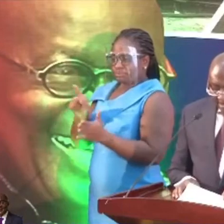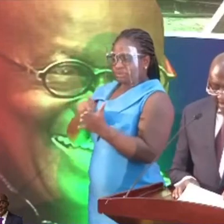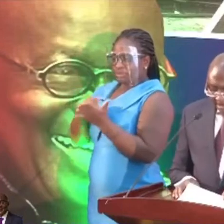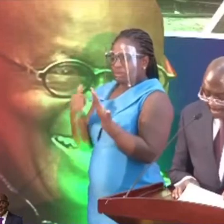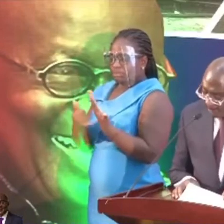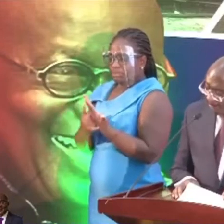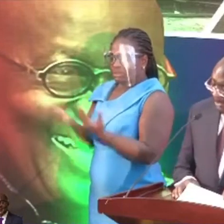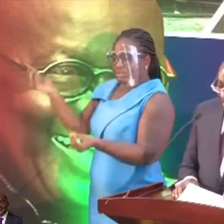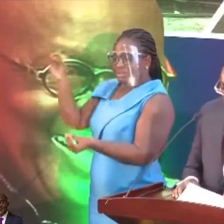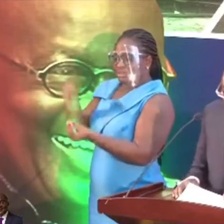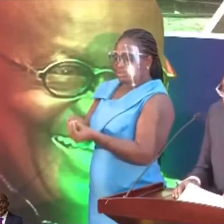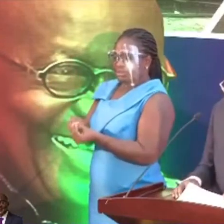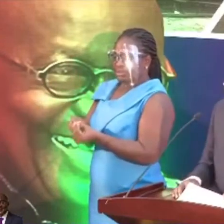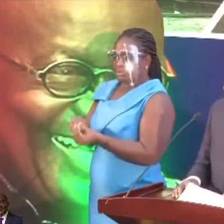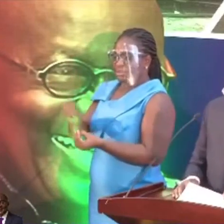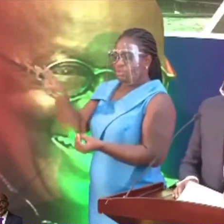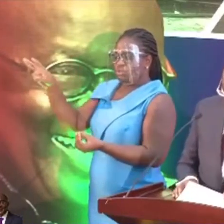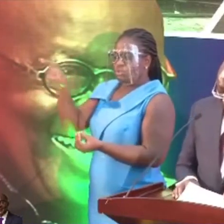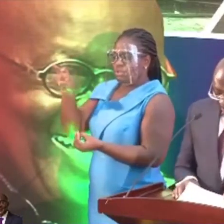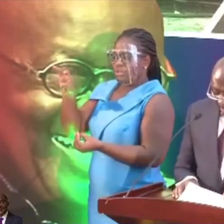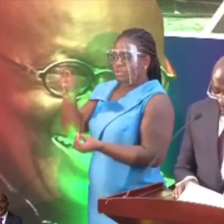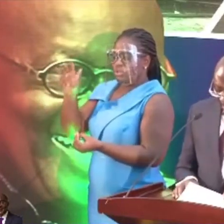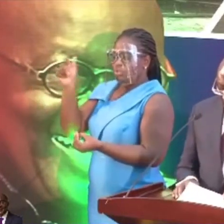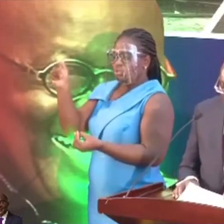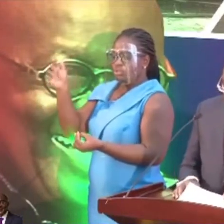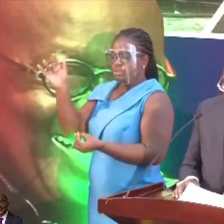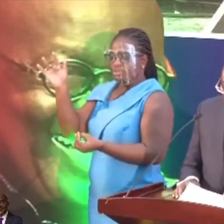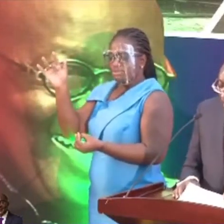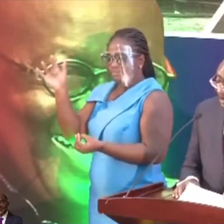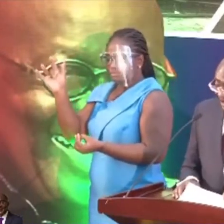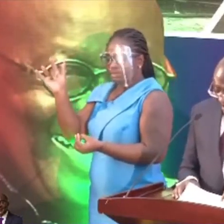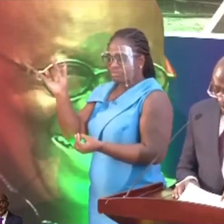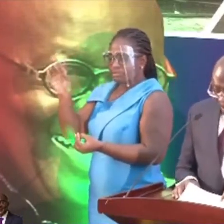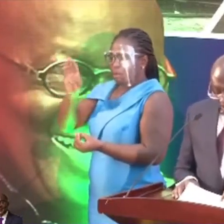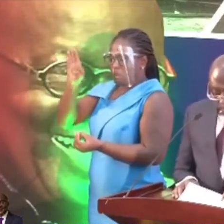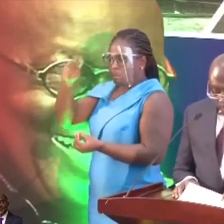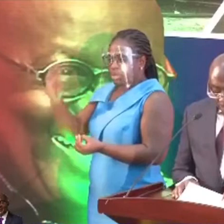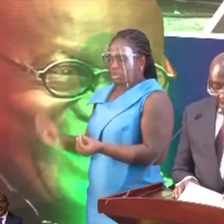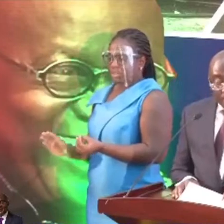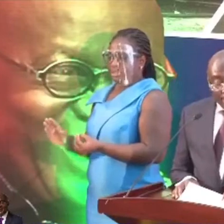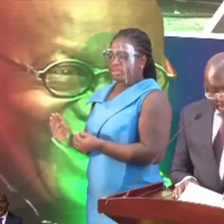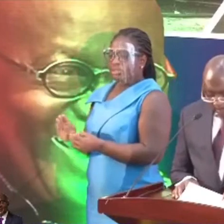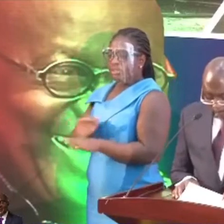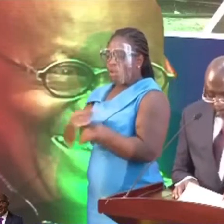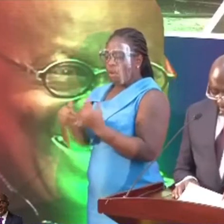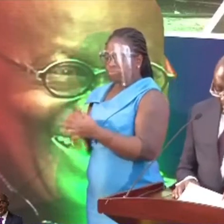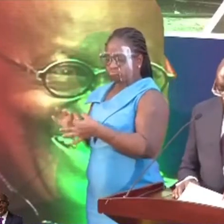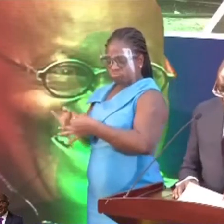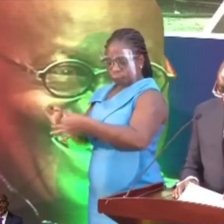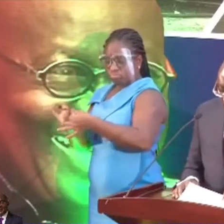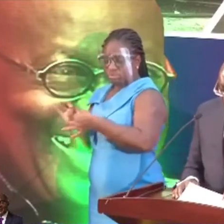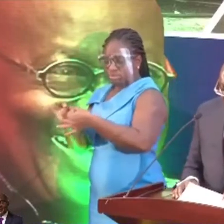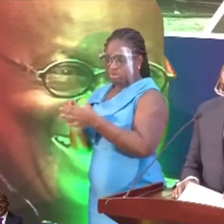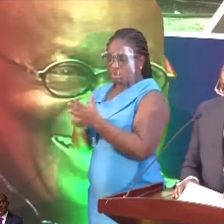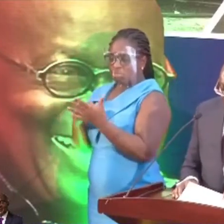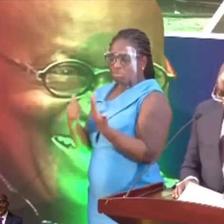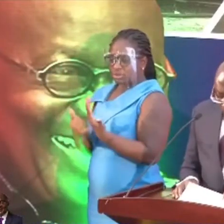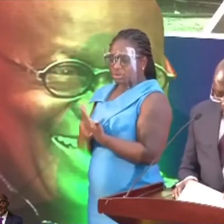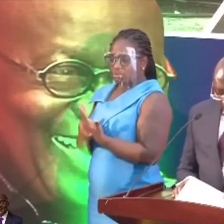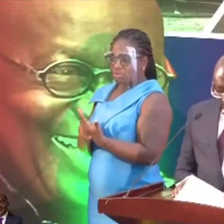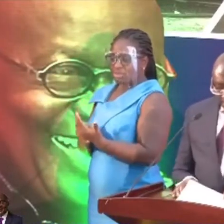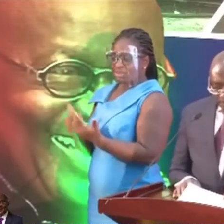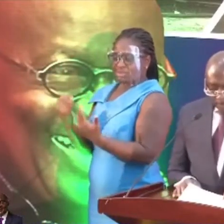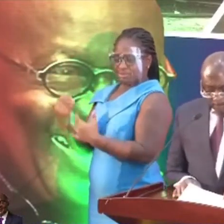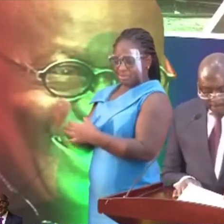In addition, the 225 kV Bolgatanga Ouagadougou Interconnection Project, which is a